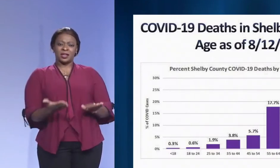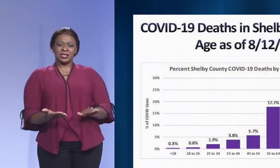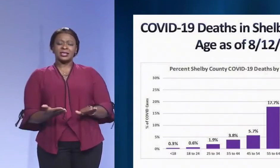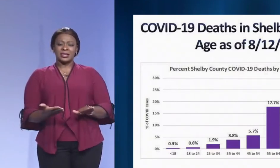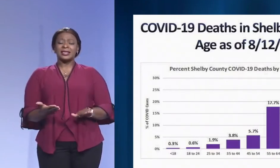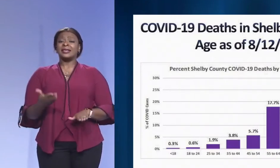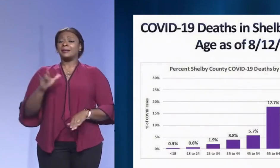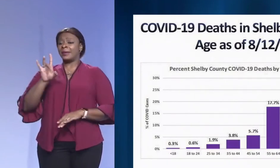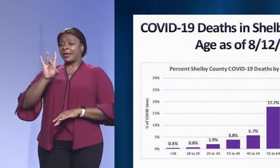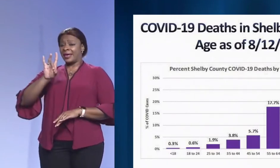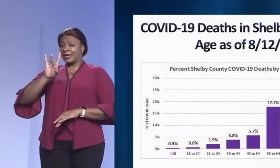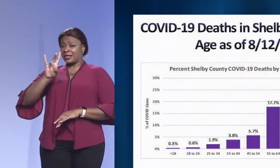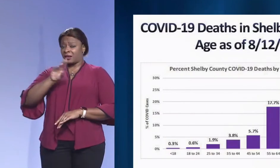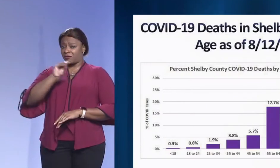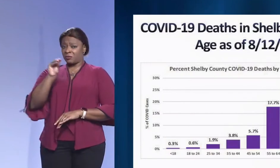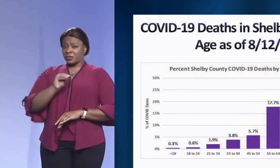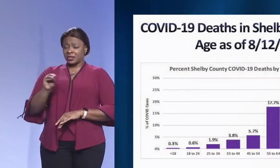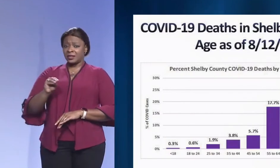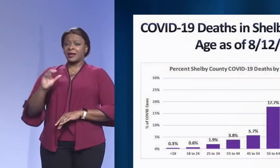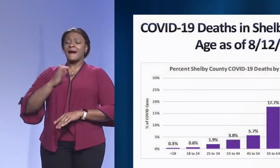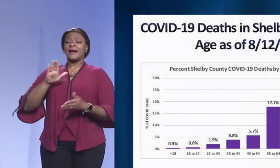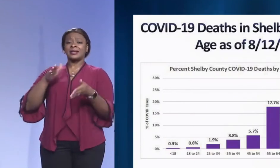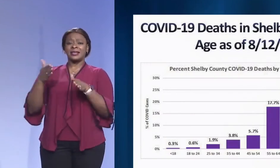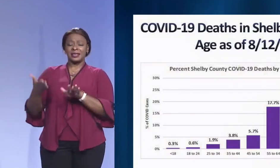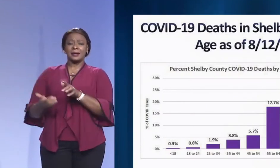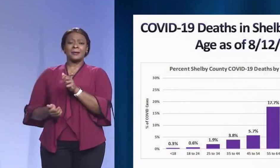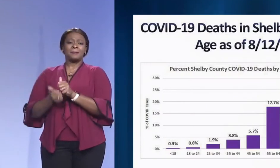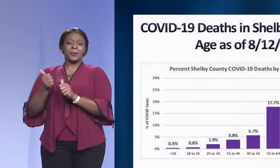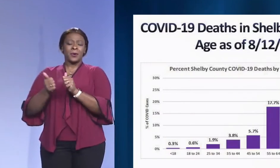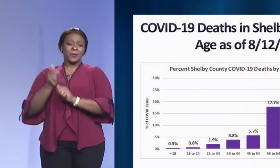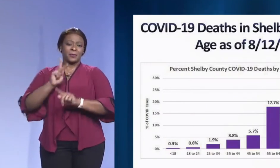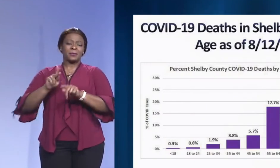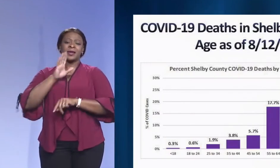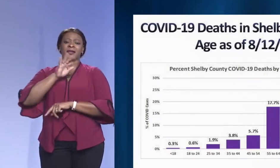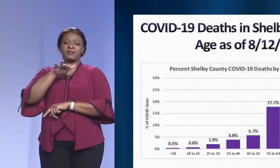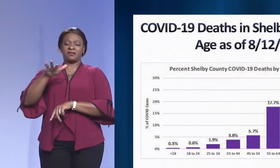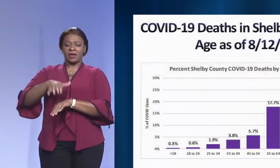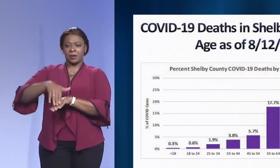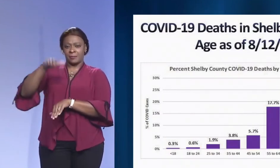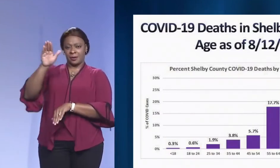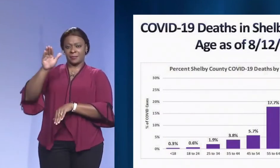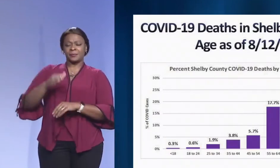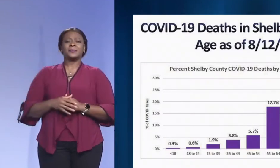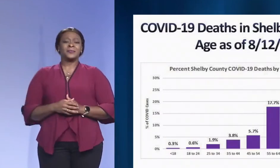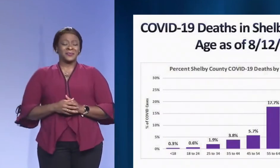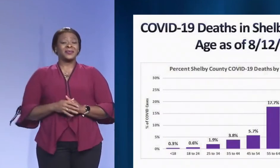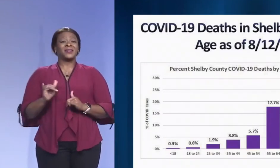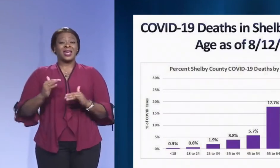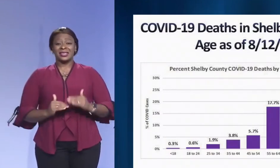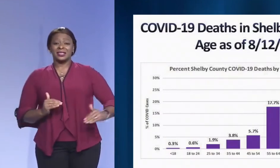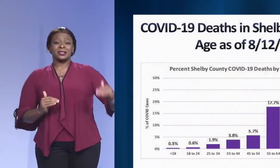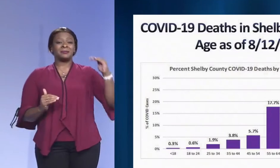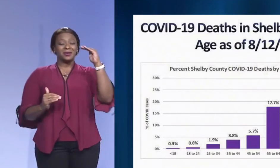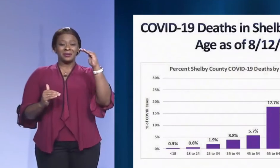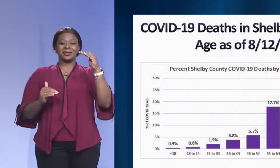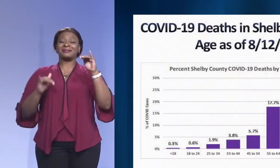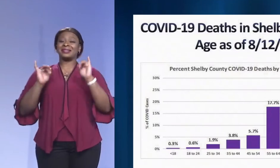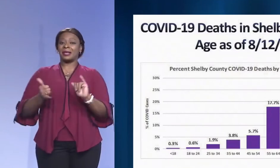yet 87% of our deaths are in people above age 55. So that disparity has been noted